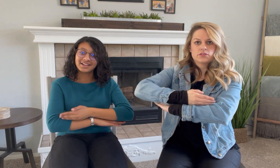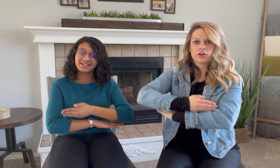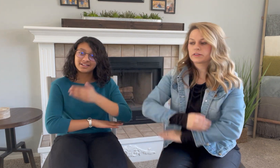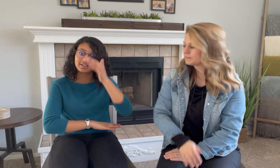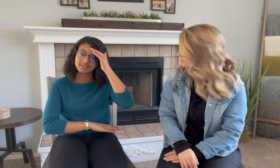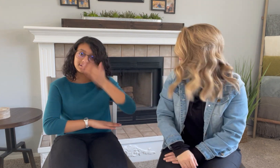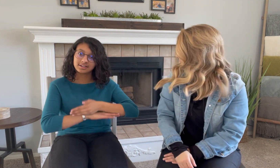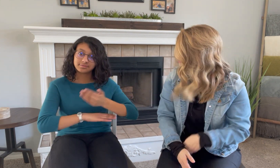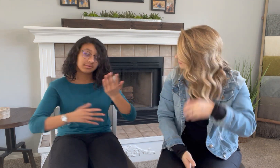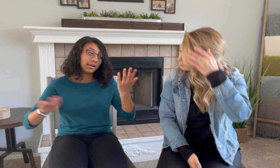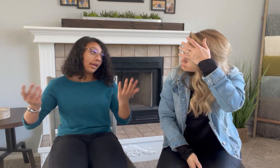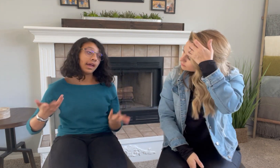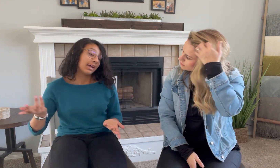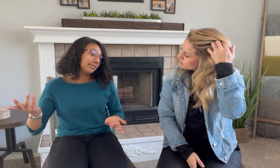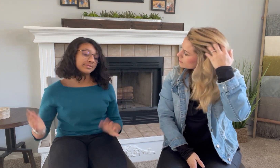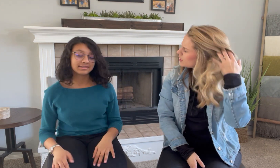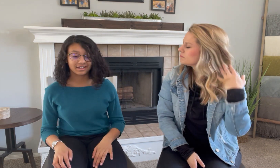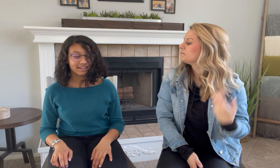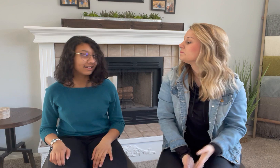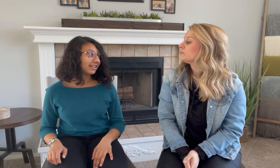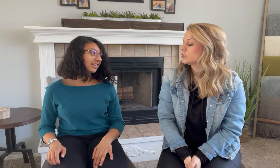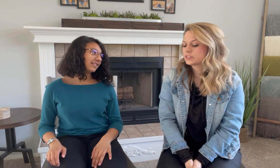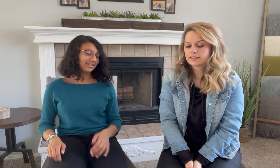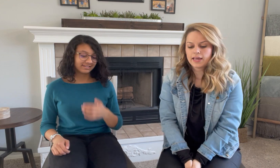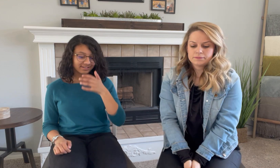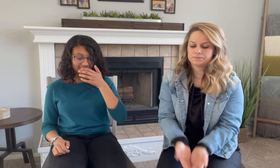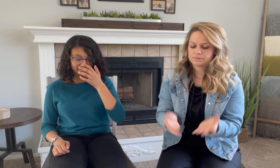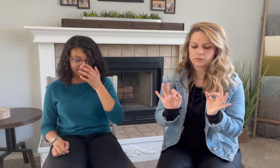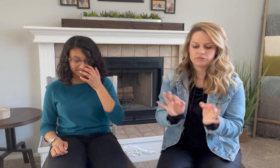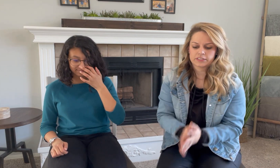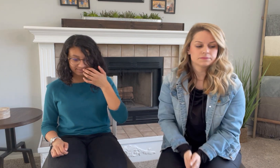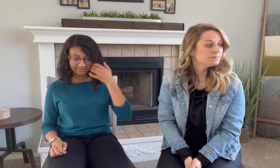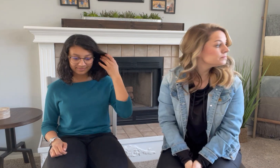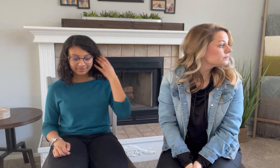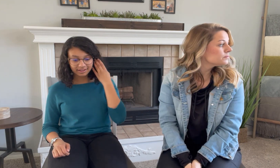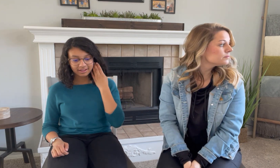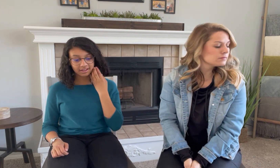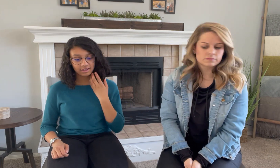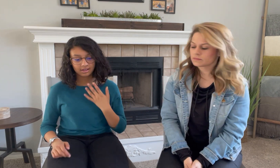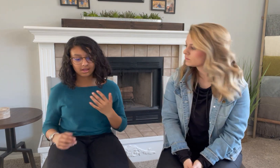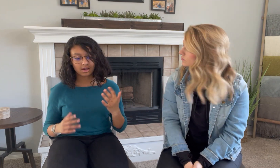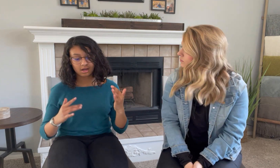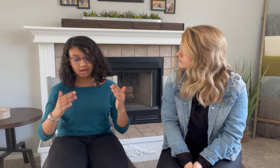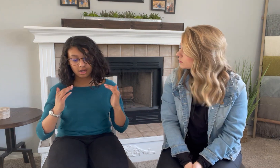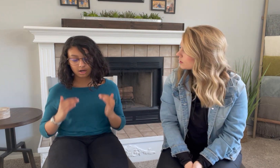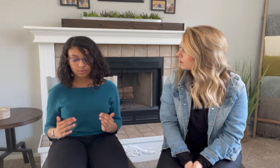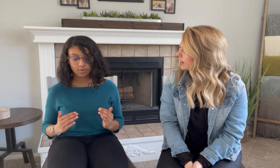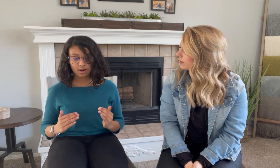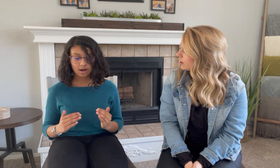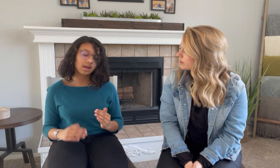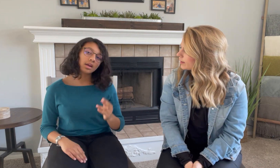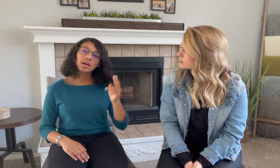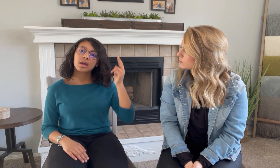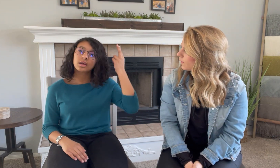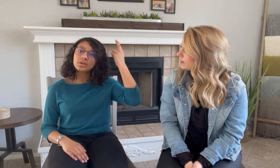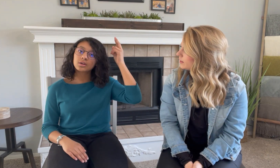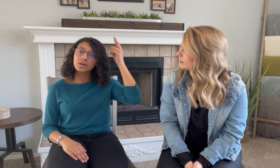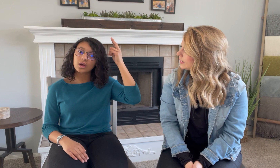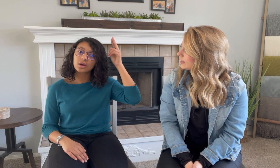daughter. Yep, just like that. Perfect. All right, our next one